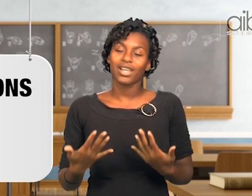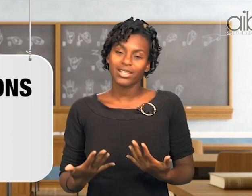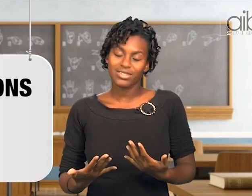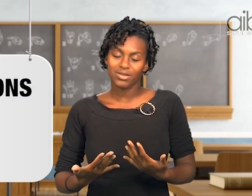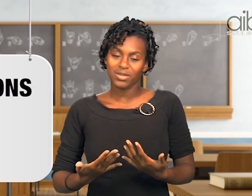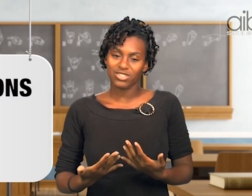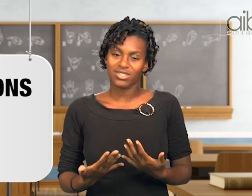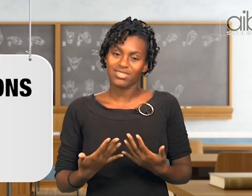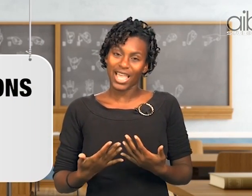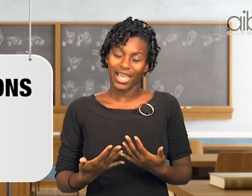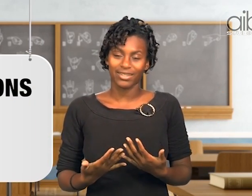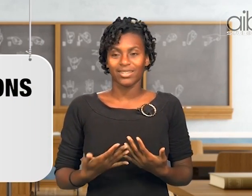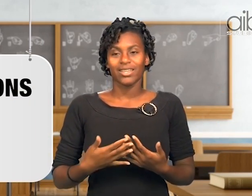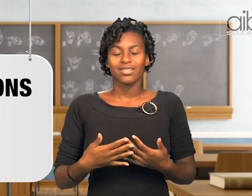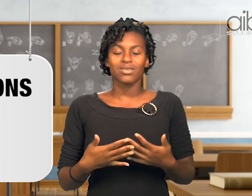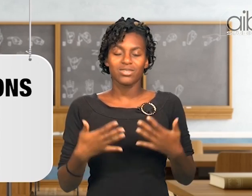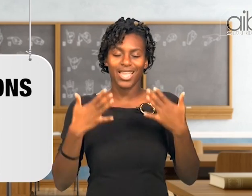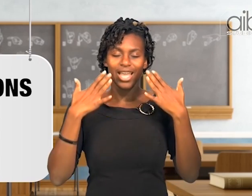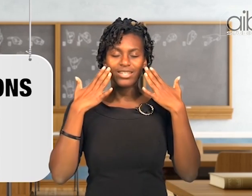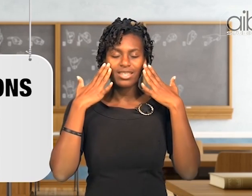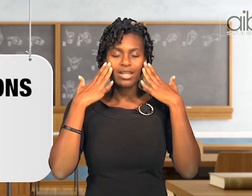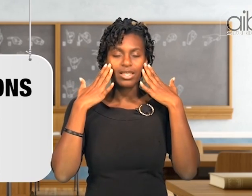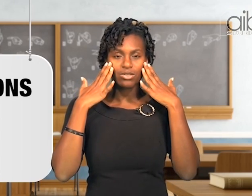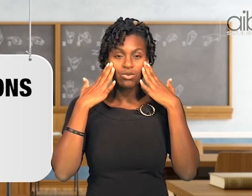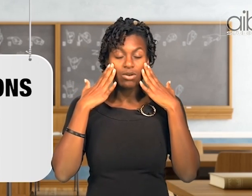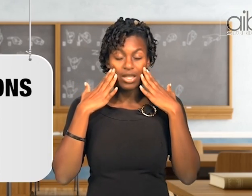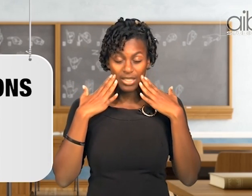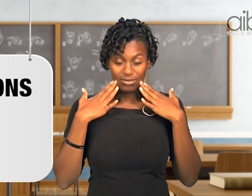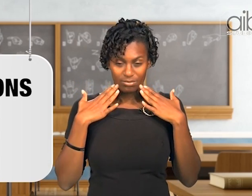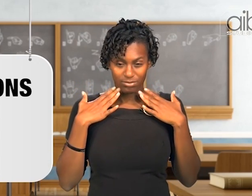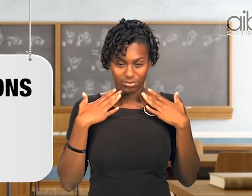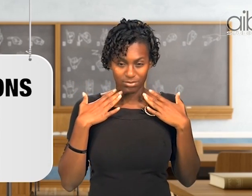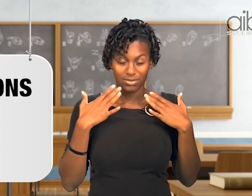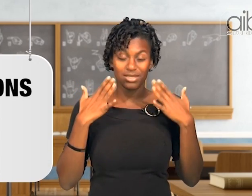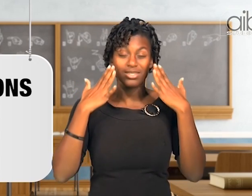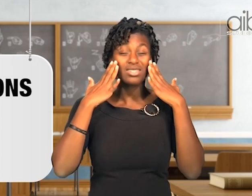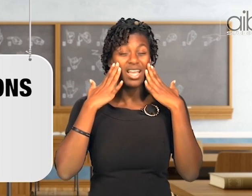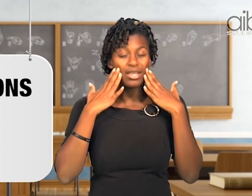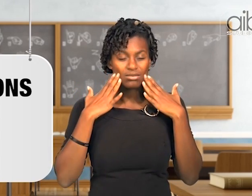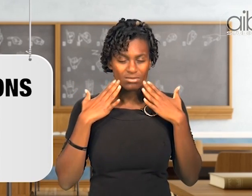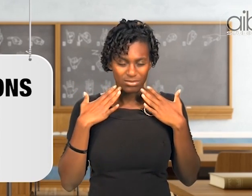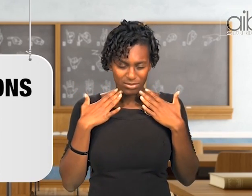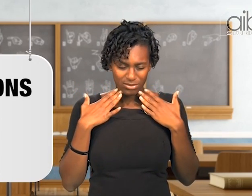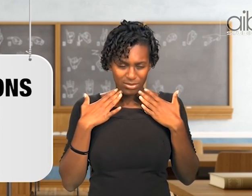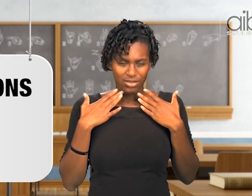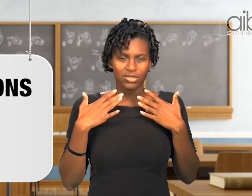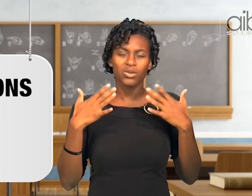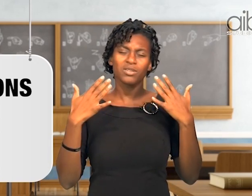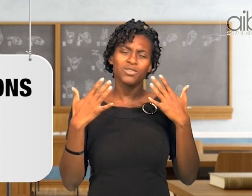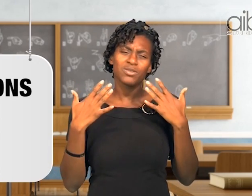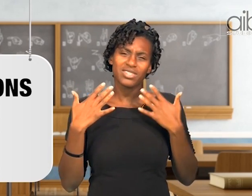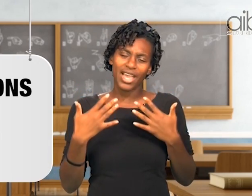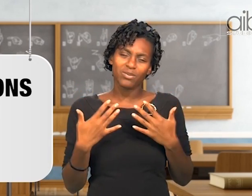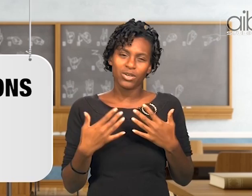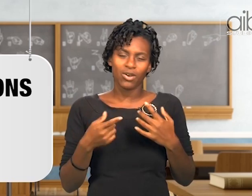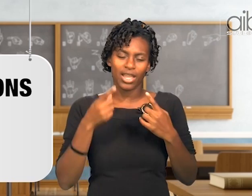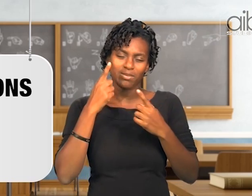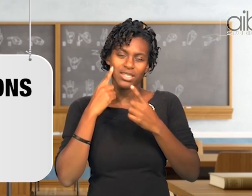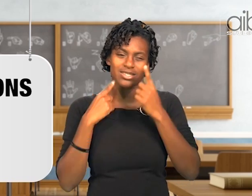forgot to mention sad. So sad is kind of like you're crying. This is sad. Don't confuse sad with crying because this